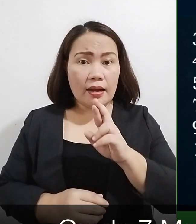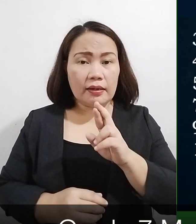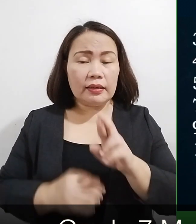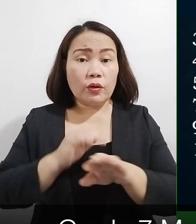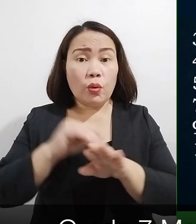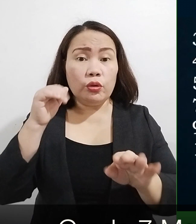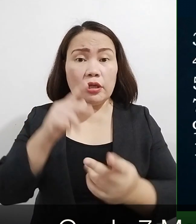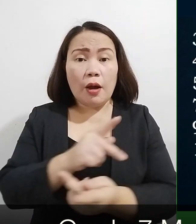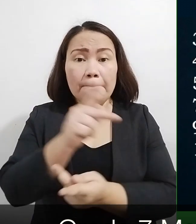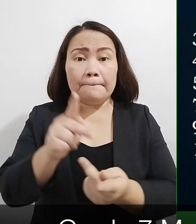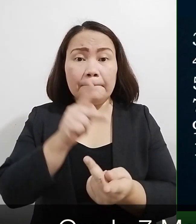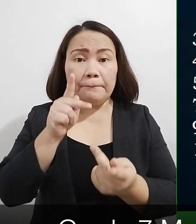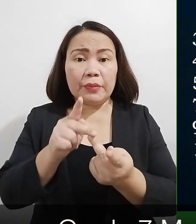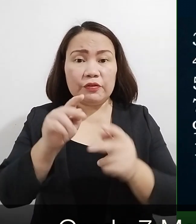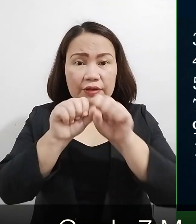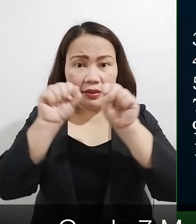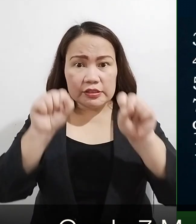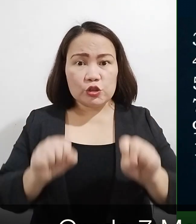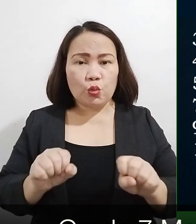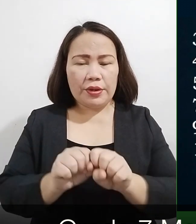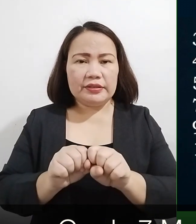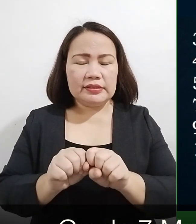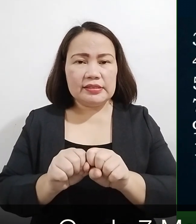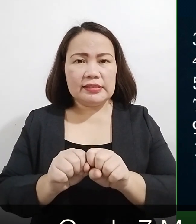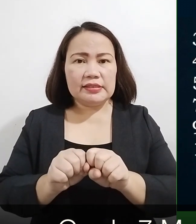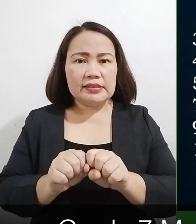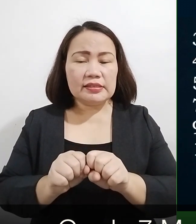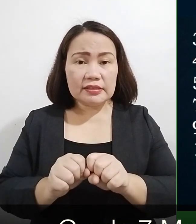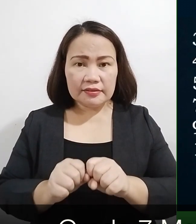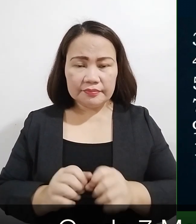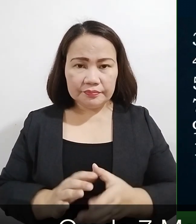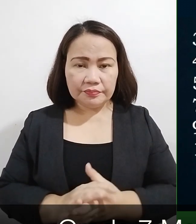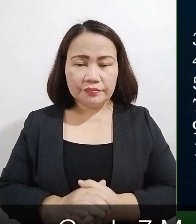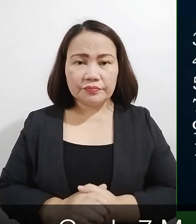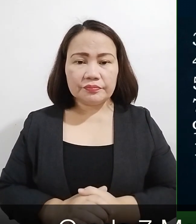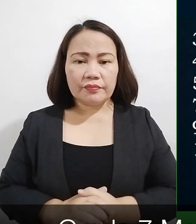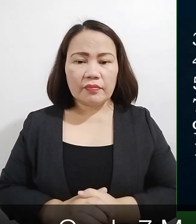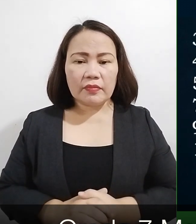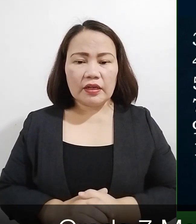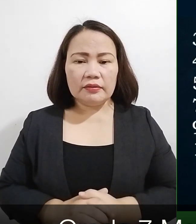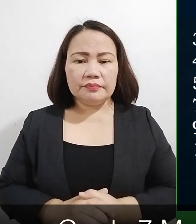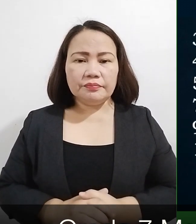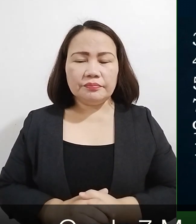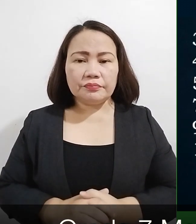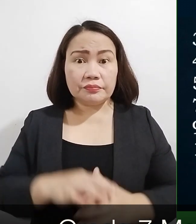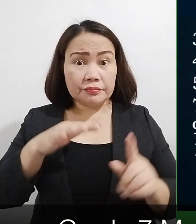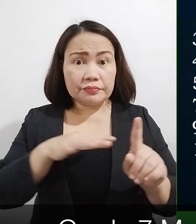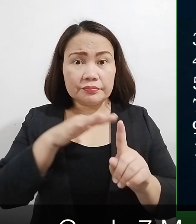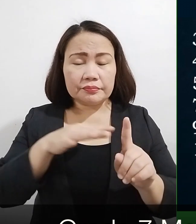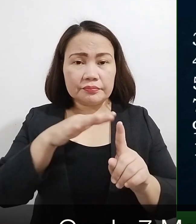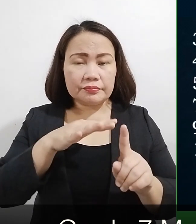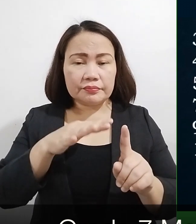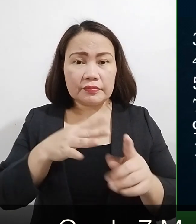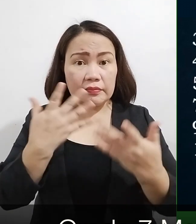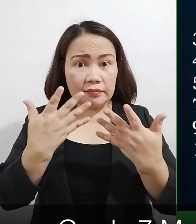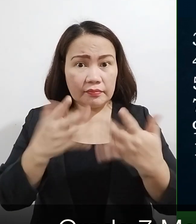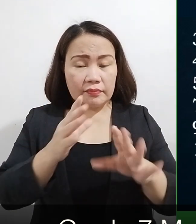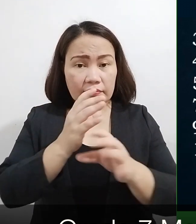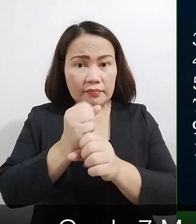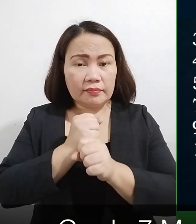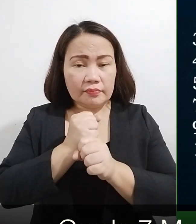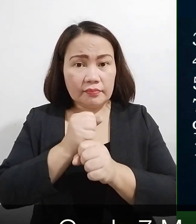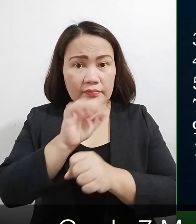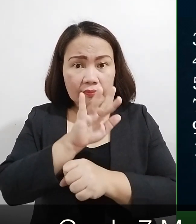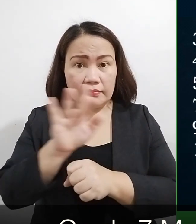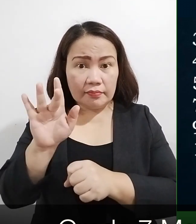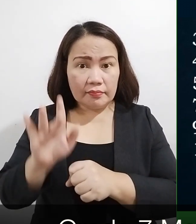or examples of a perfect square numbers. And, so kung mapapansin nyo, nung nakuha natin